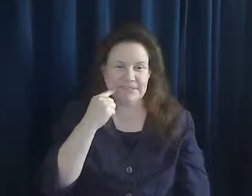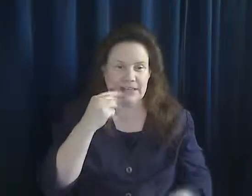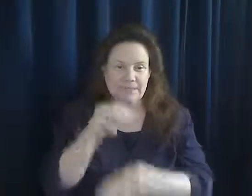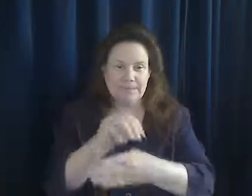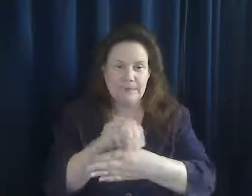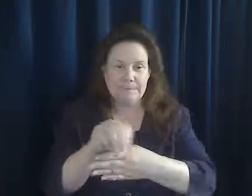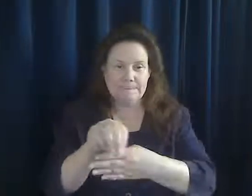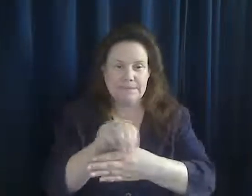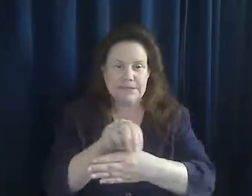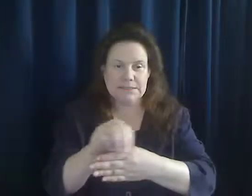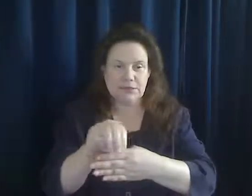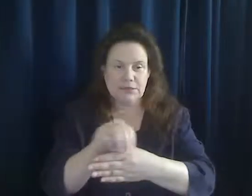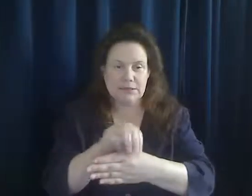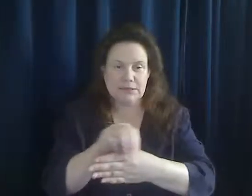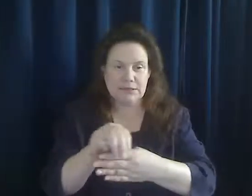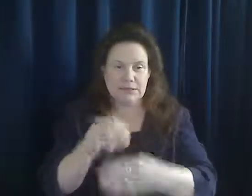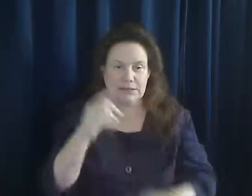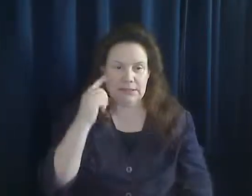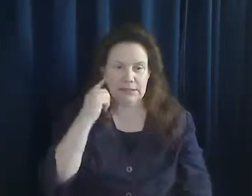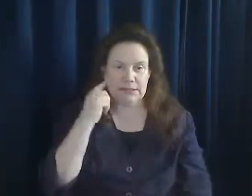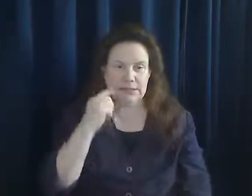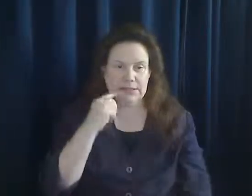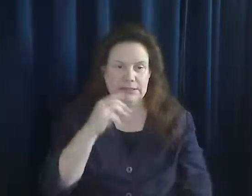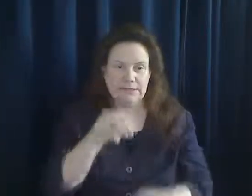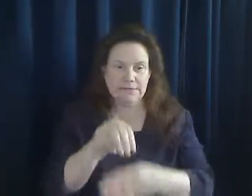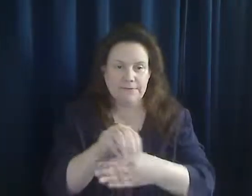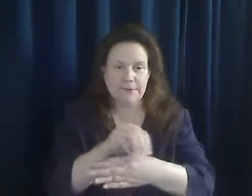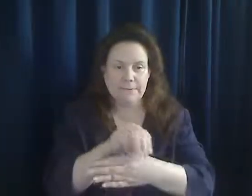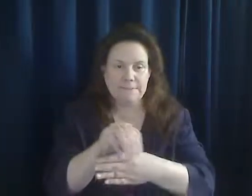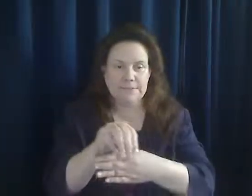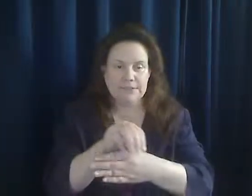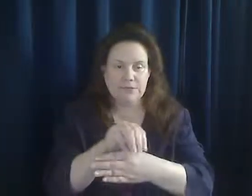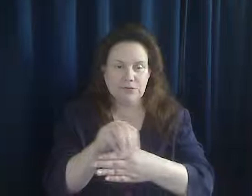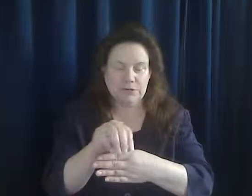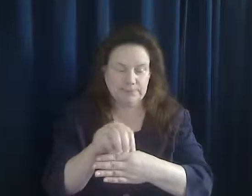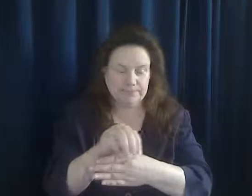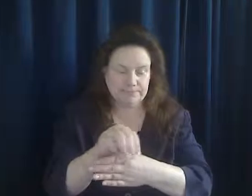deaf ministry, deaf ministry.